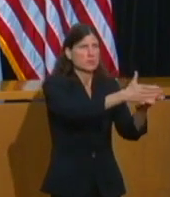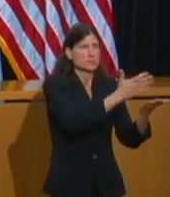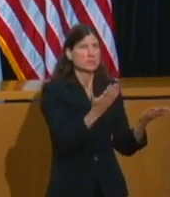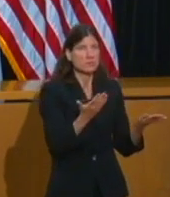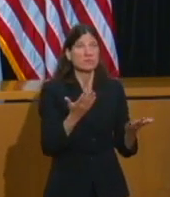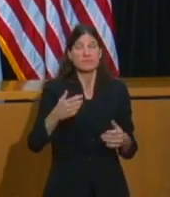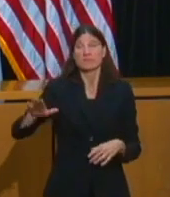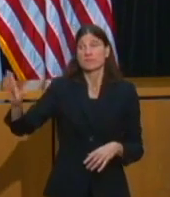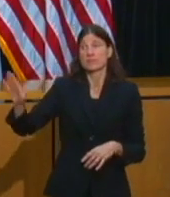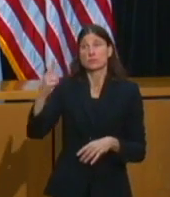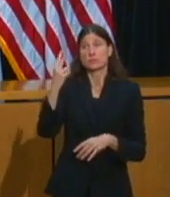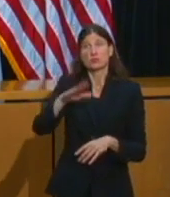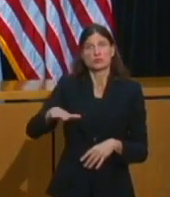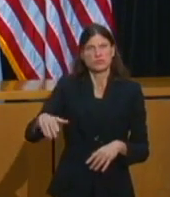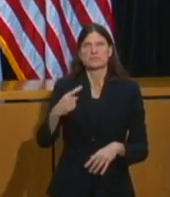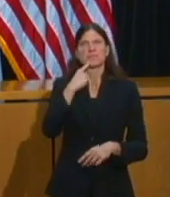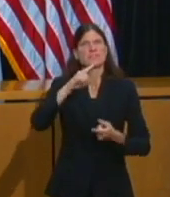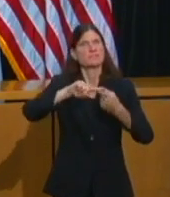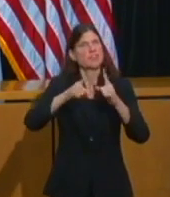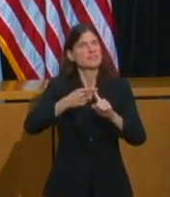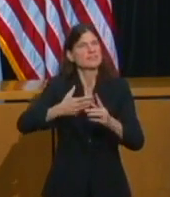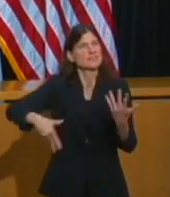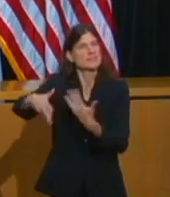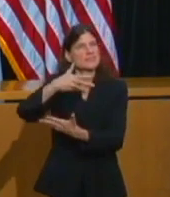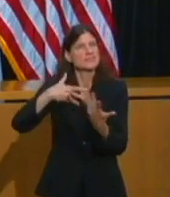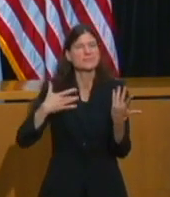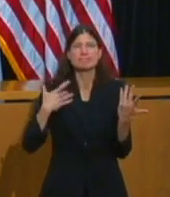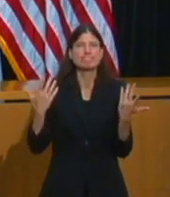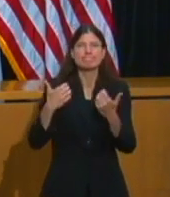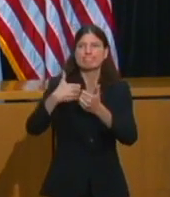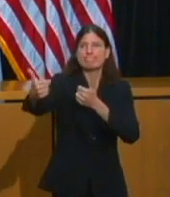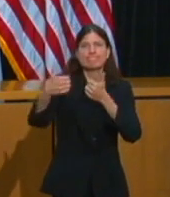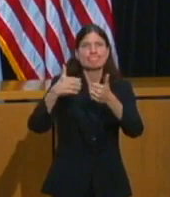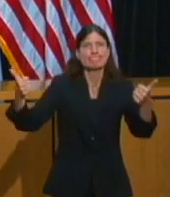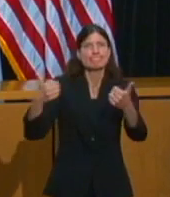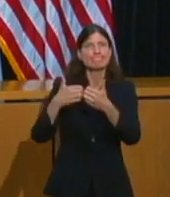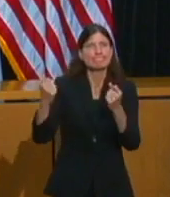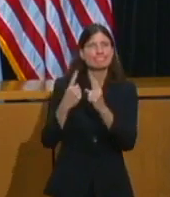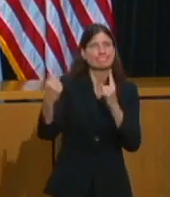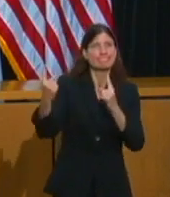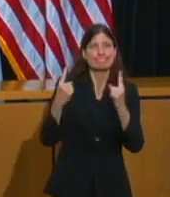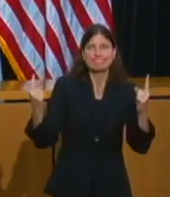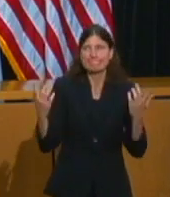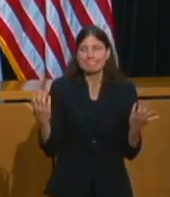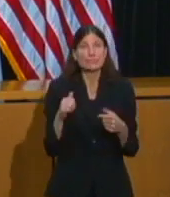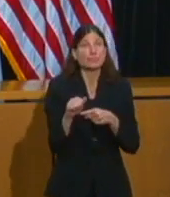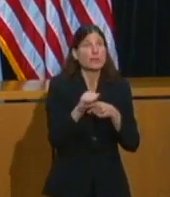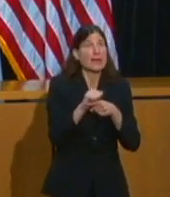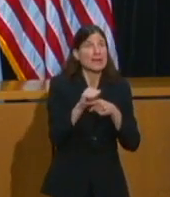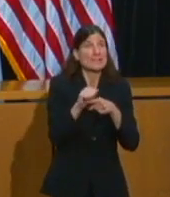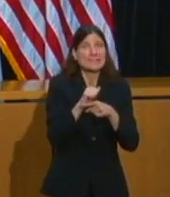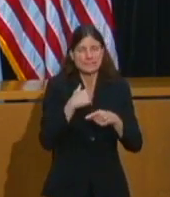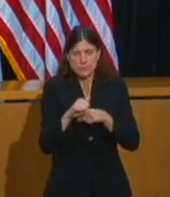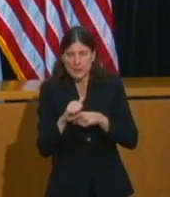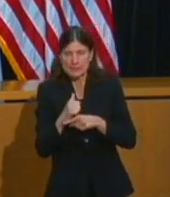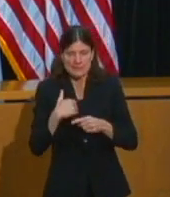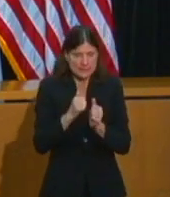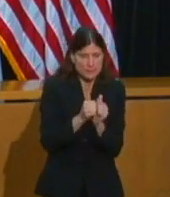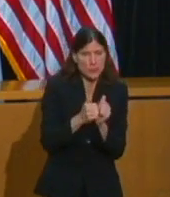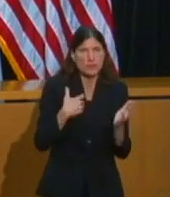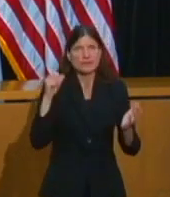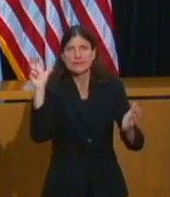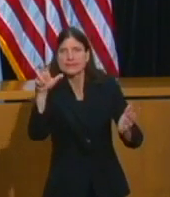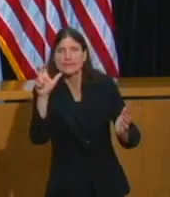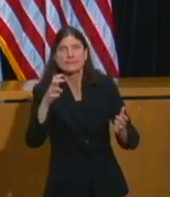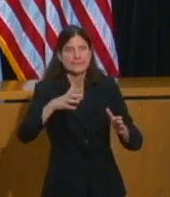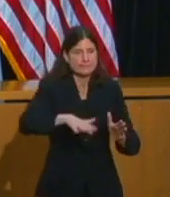feel as they practice and enjoy their time. Competing in